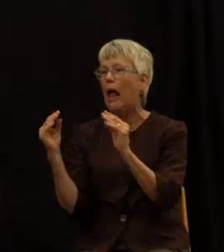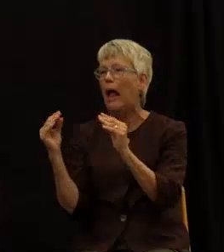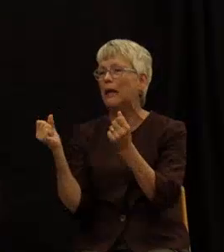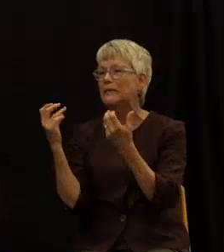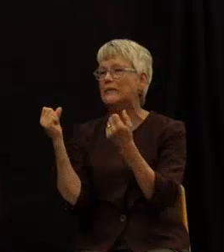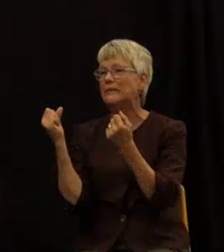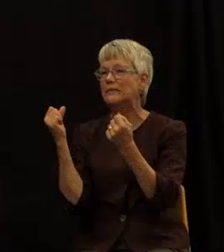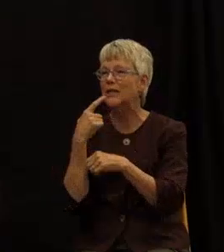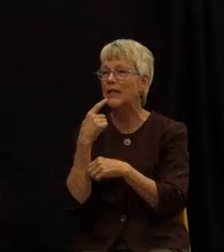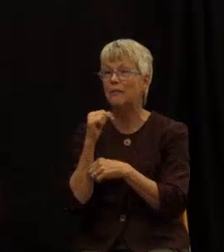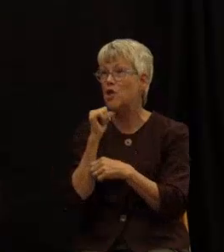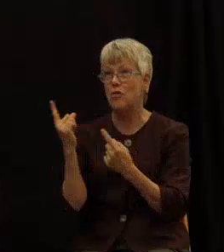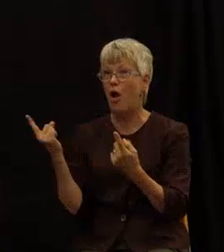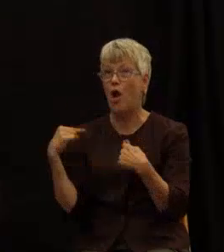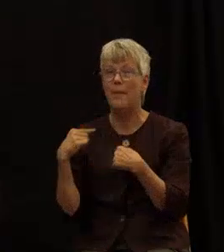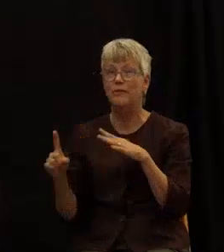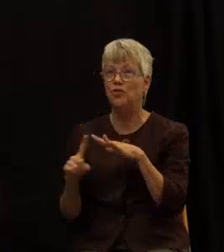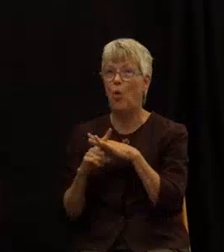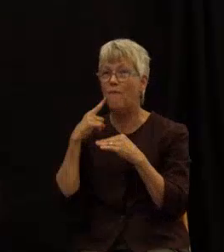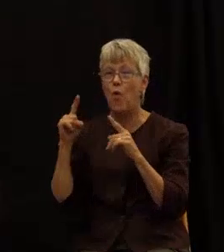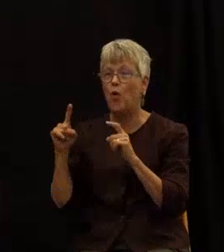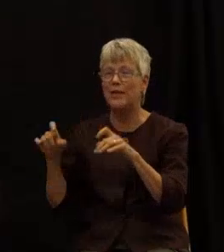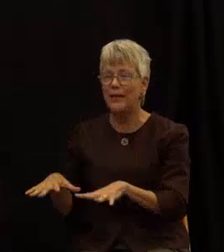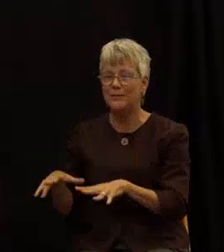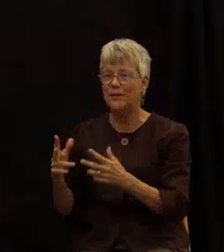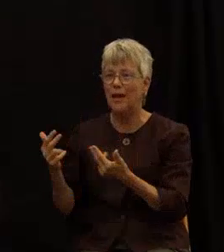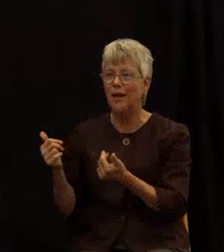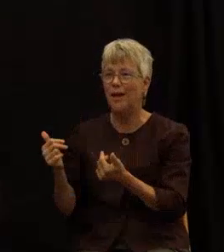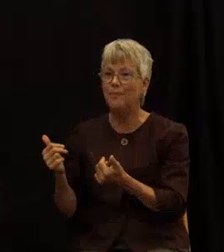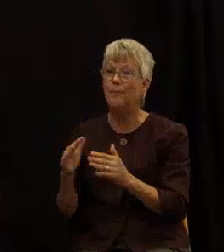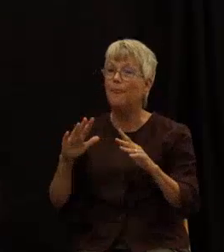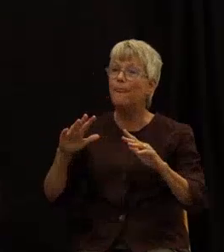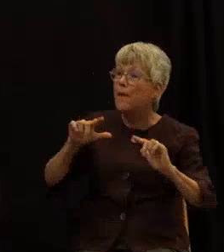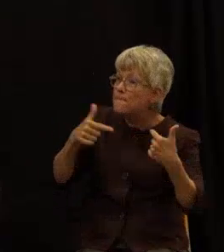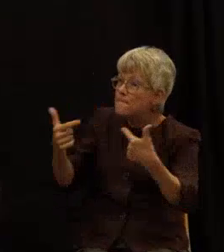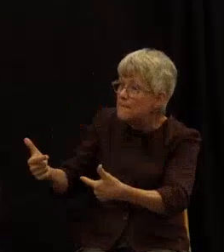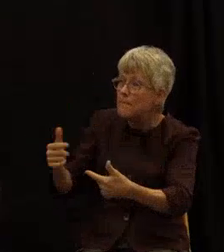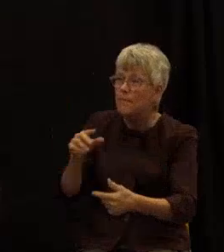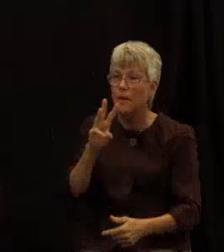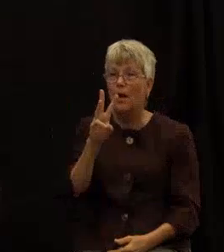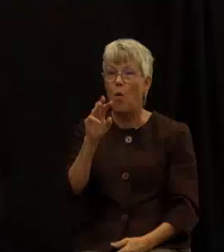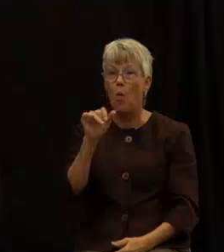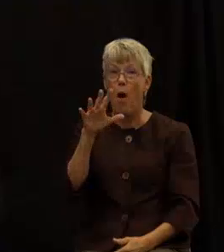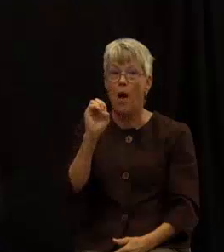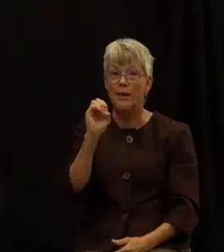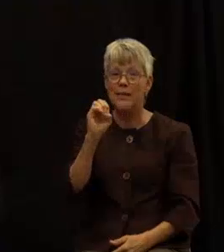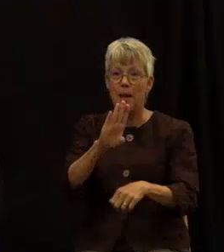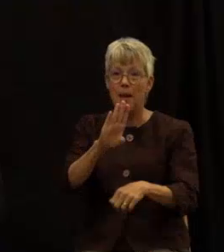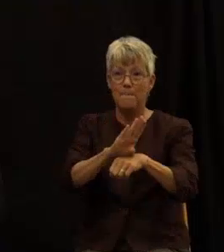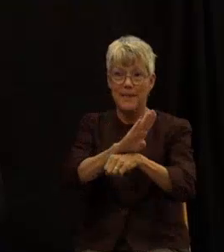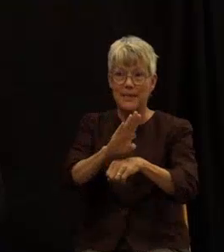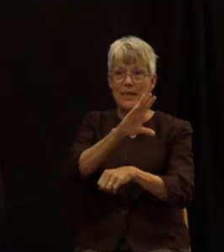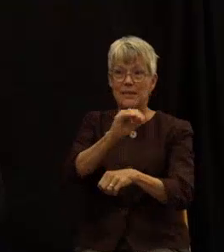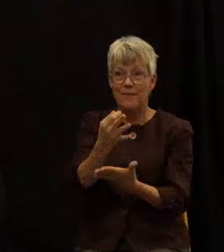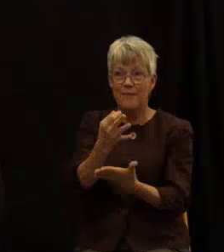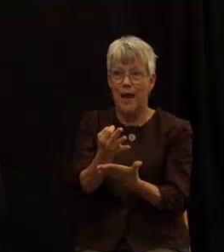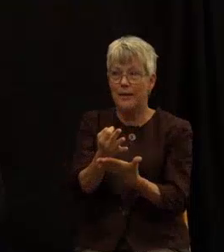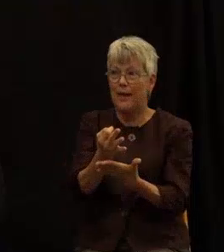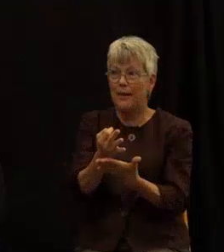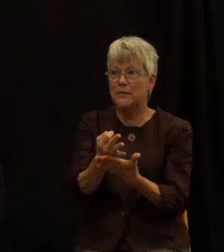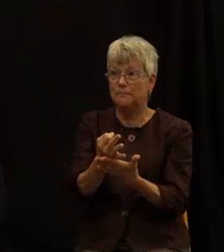Okay, at this time, Wallace, I'm going to turn it over to you for our business and finance. A little bit what we have.